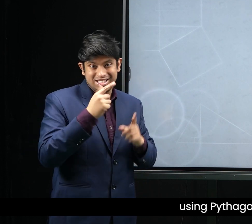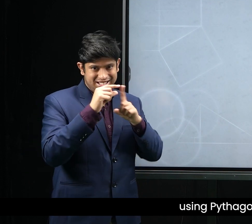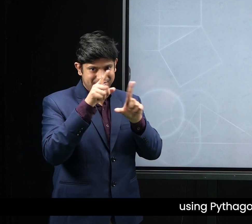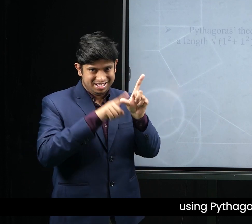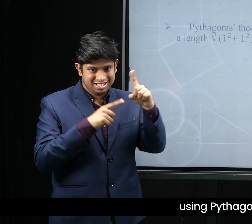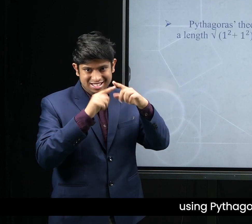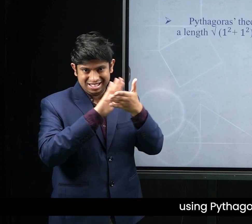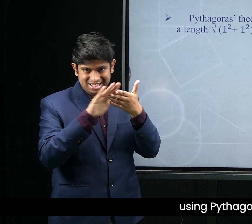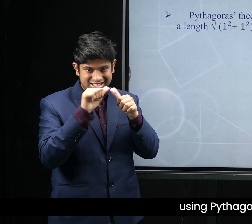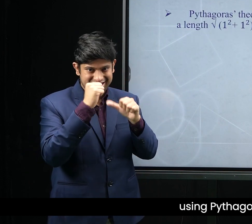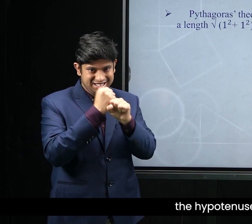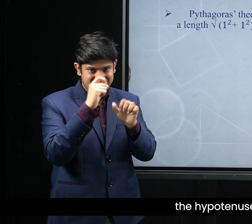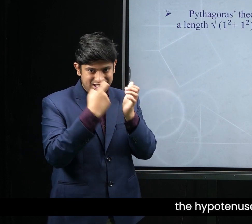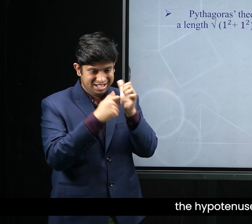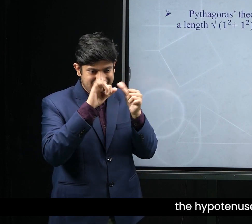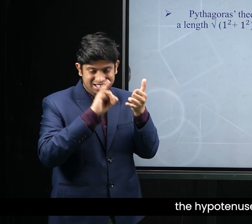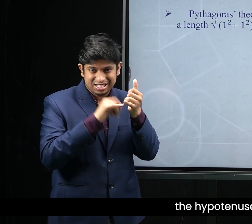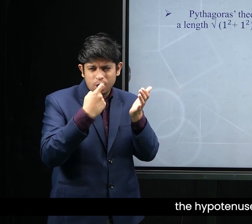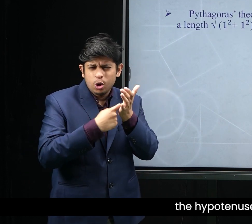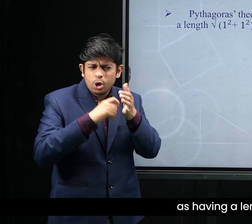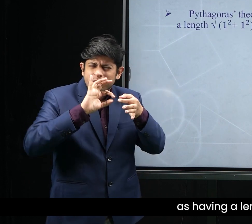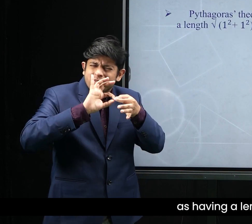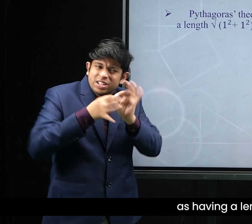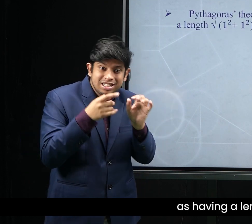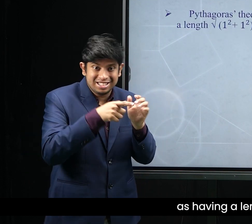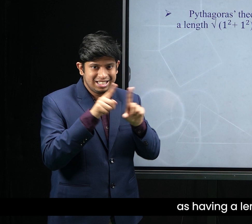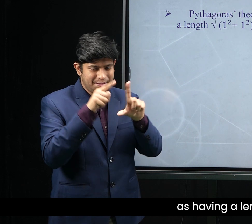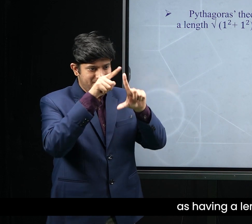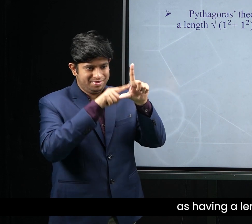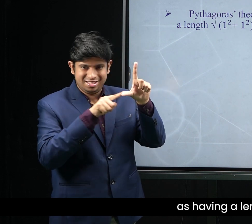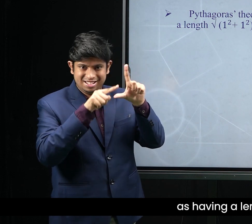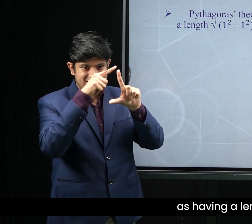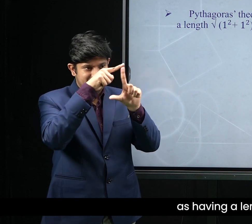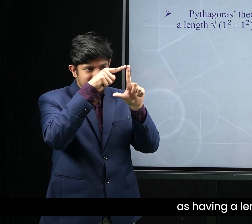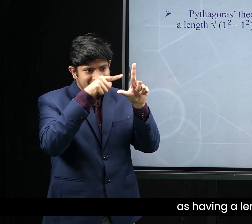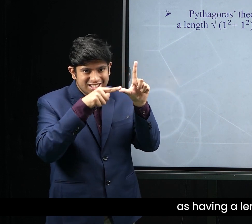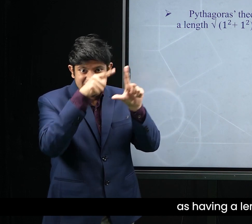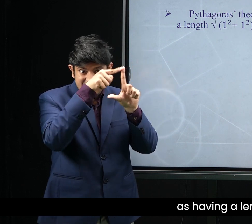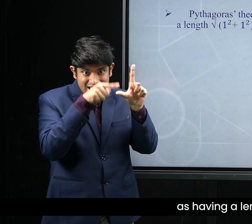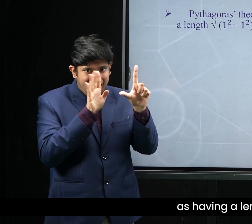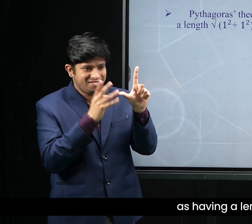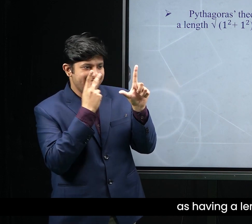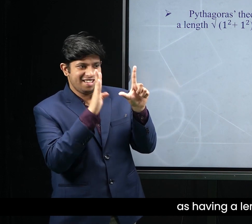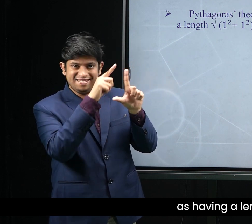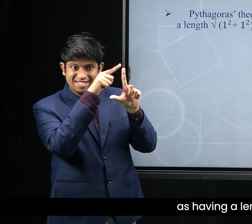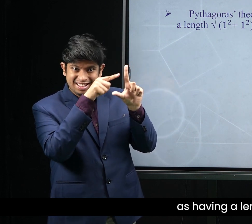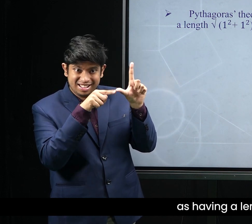Using Pythagoras theorem, the hypotenuse can be seen as having a length root over 1 square plus 1 square.